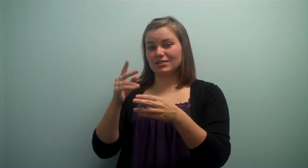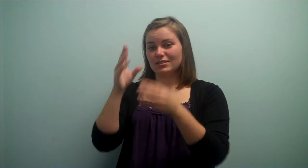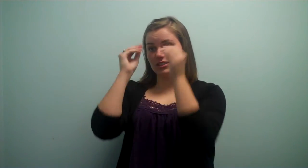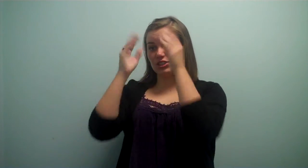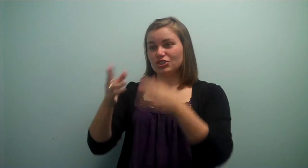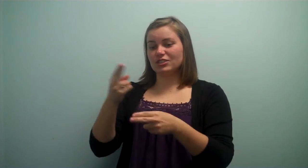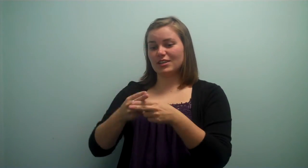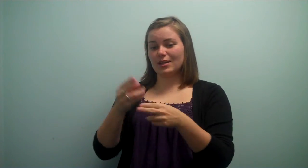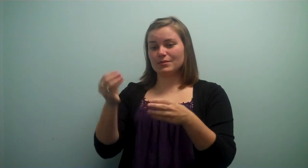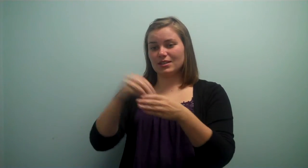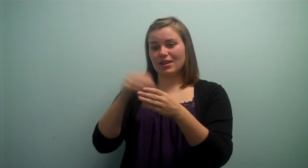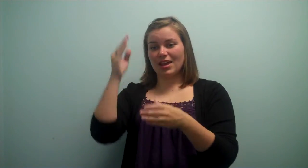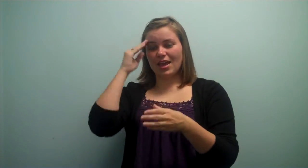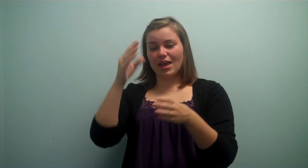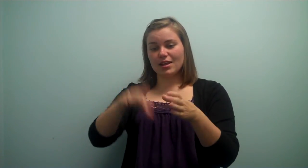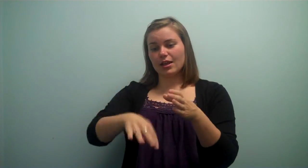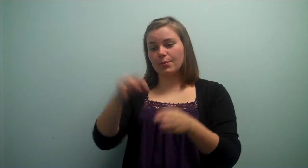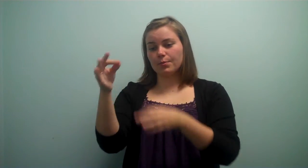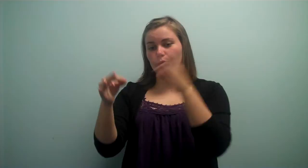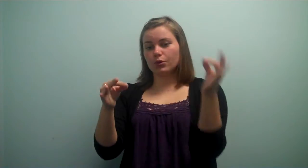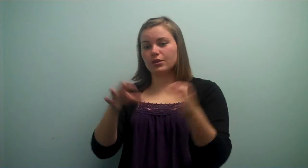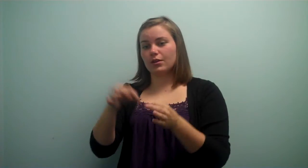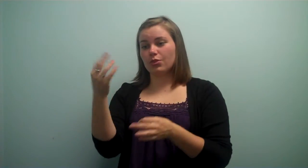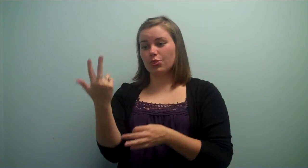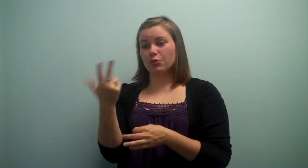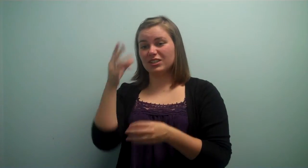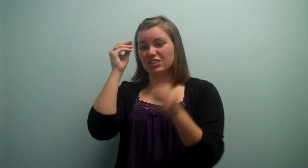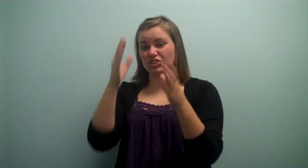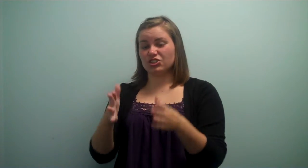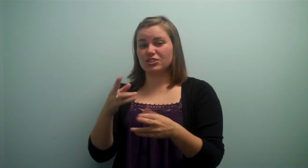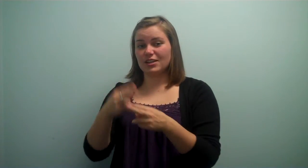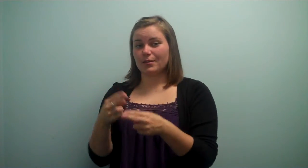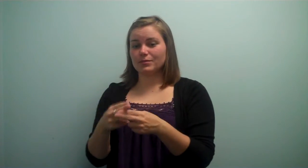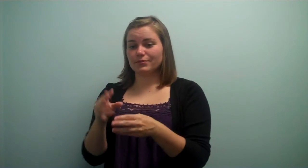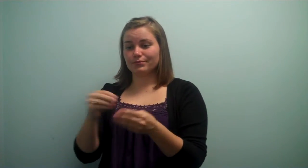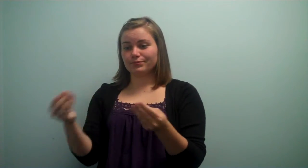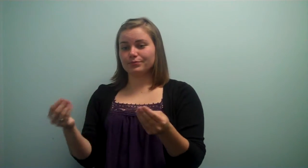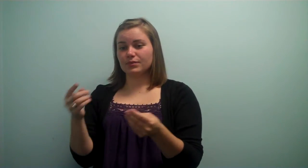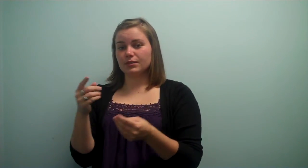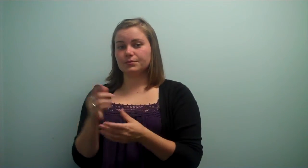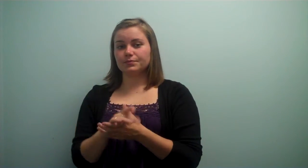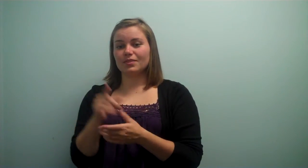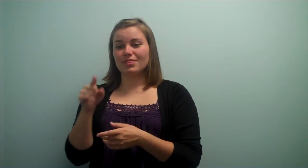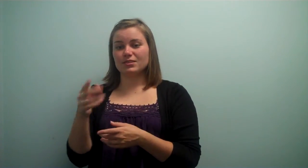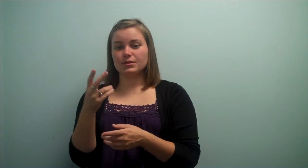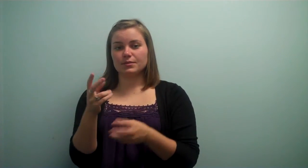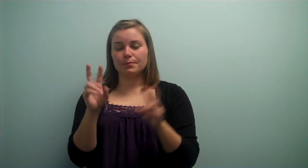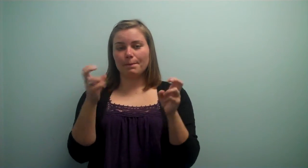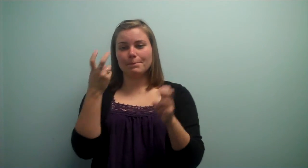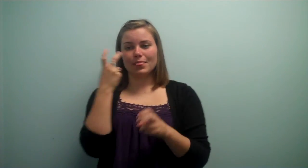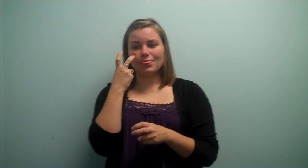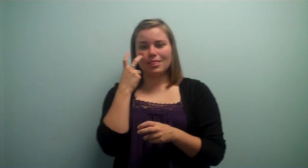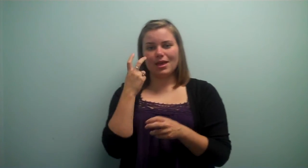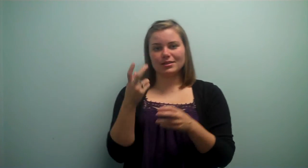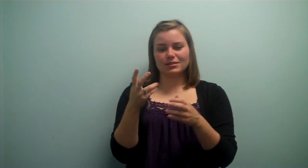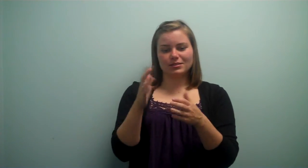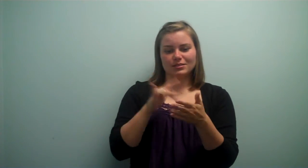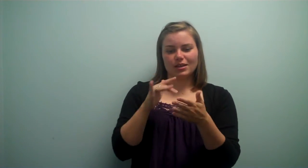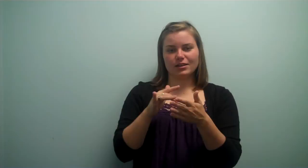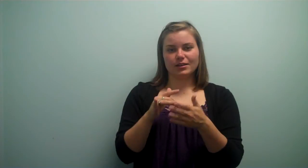pulled." This was a double-blind study, with the only factor not being controlled for being